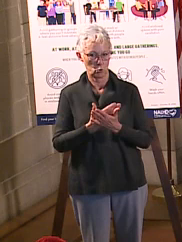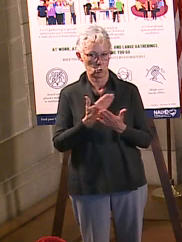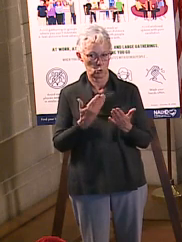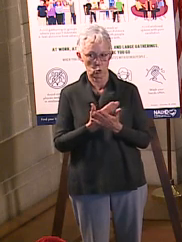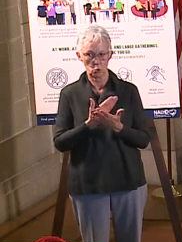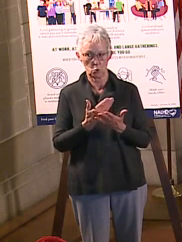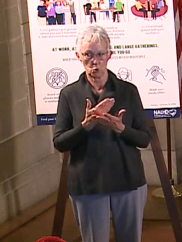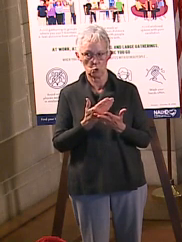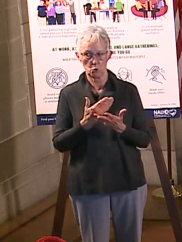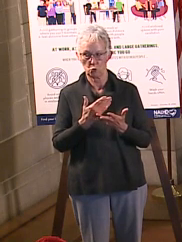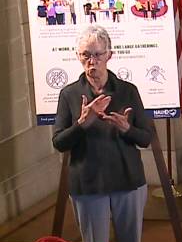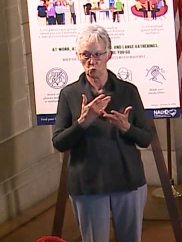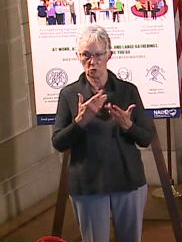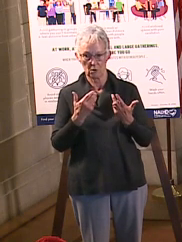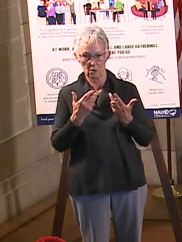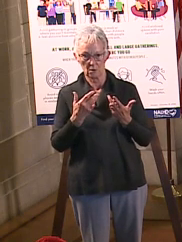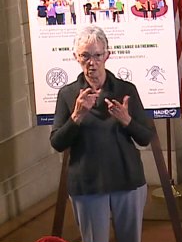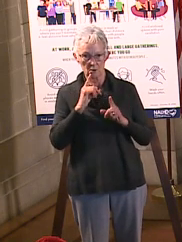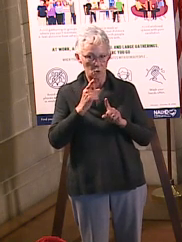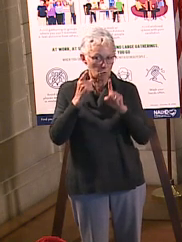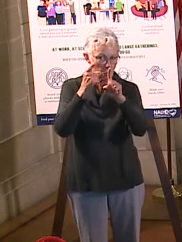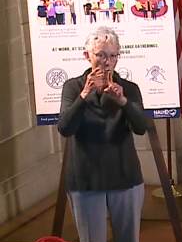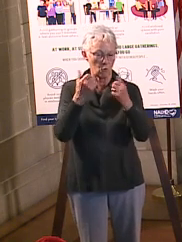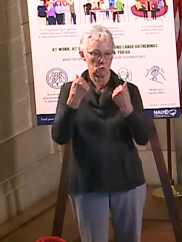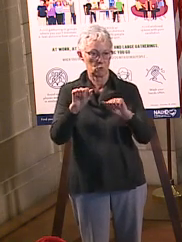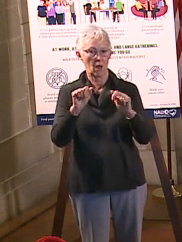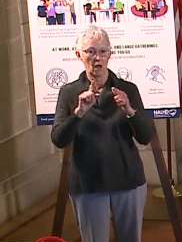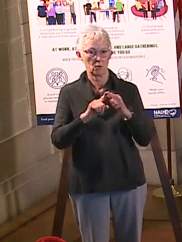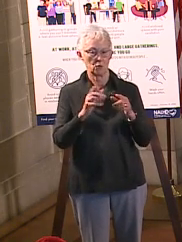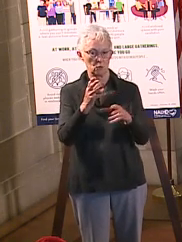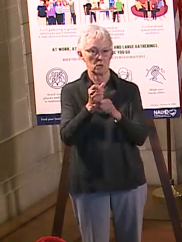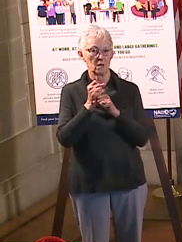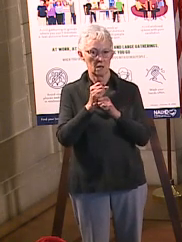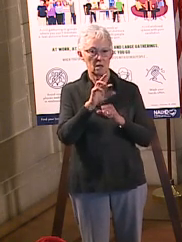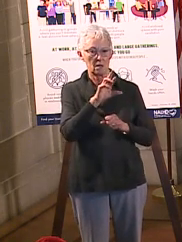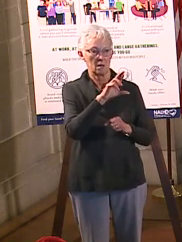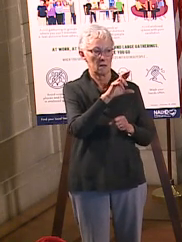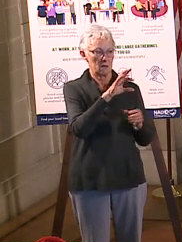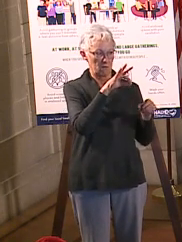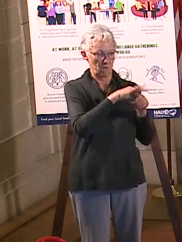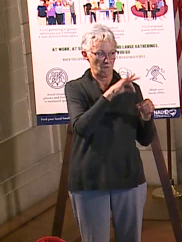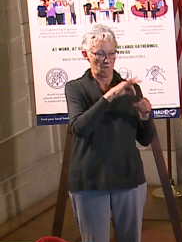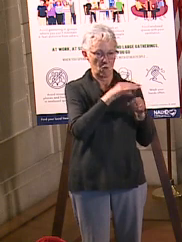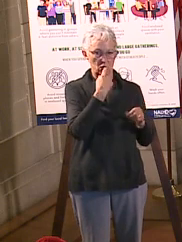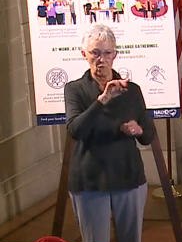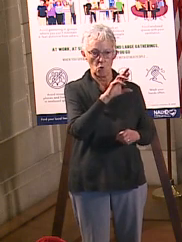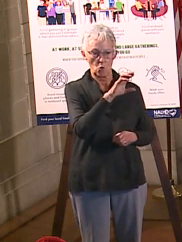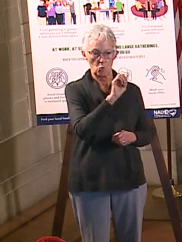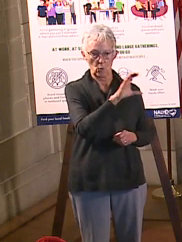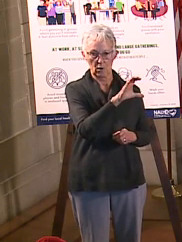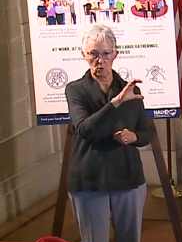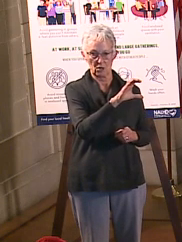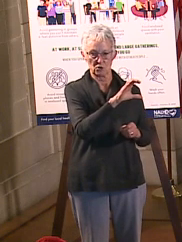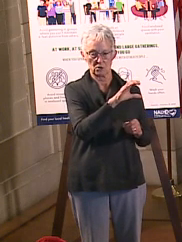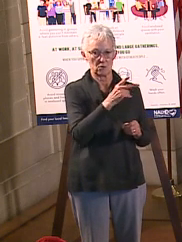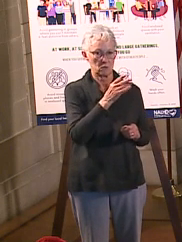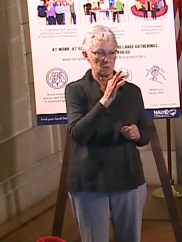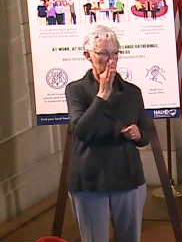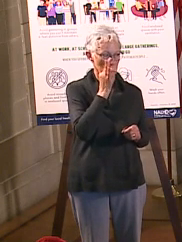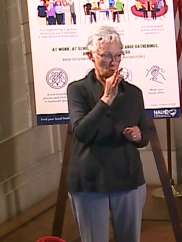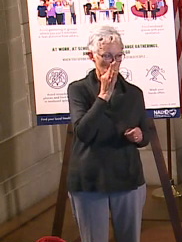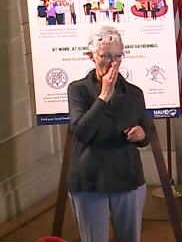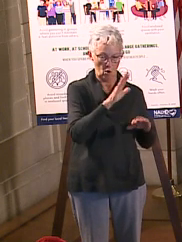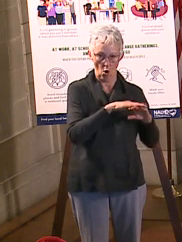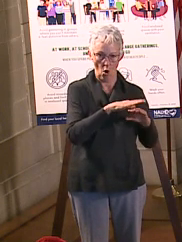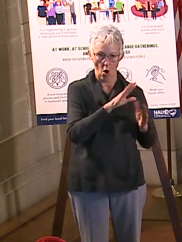have recreational marijuana on the ballot for the next election, and how does that impact medical marijuana? And again, that's my